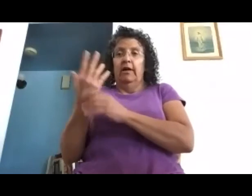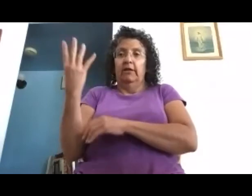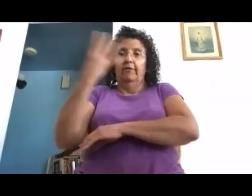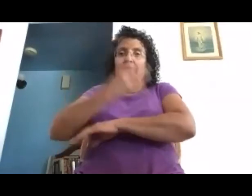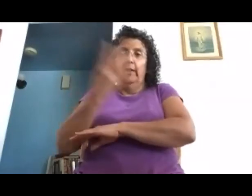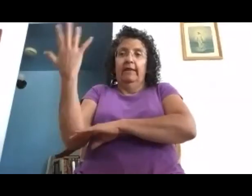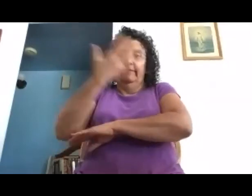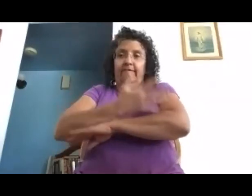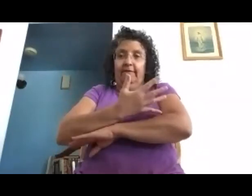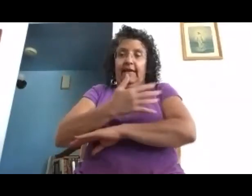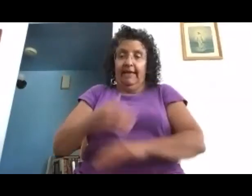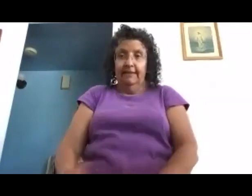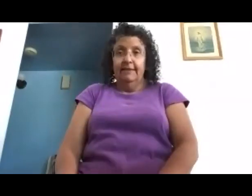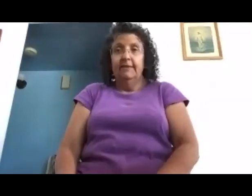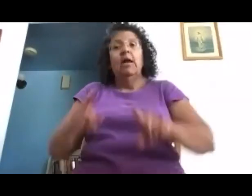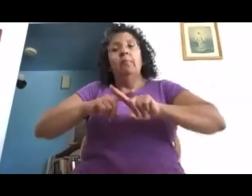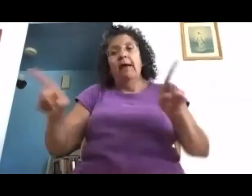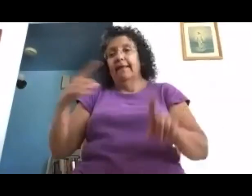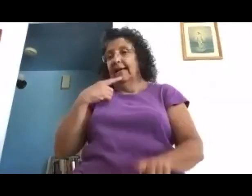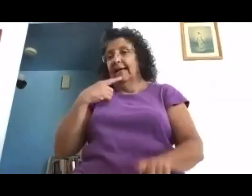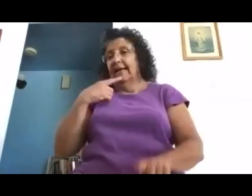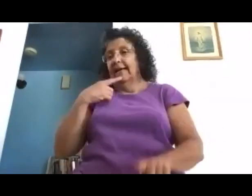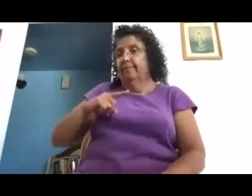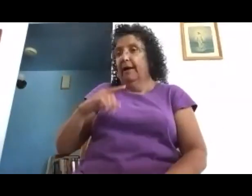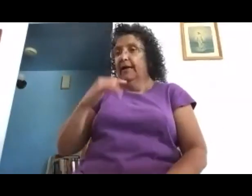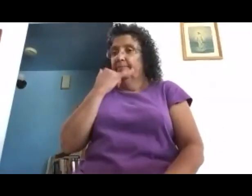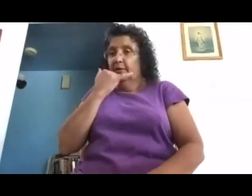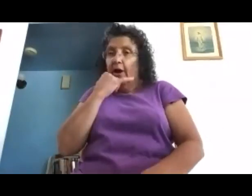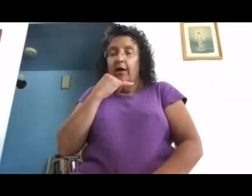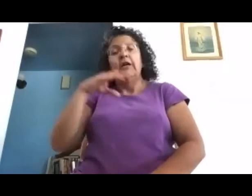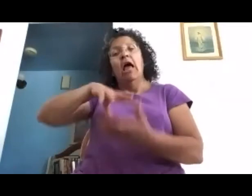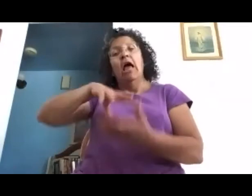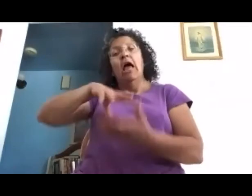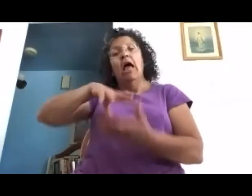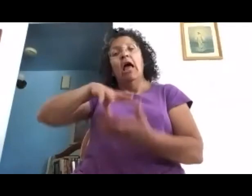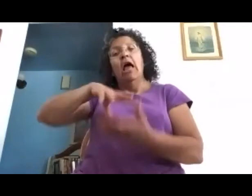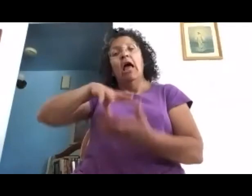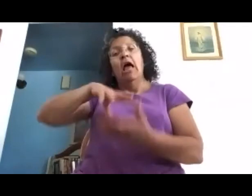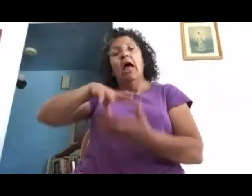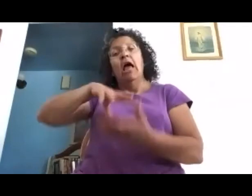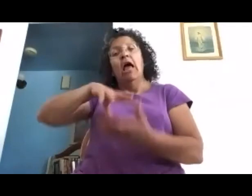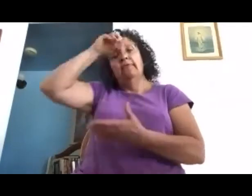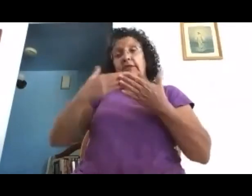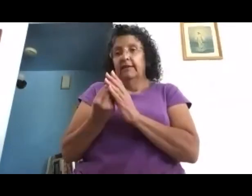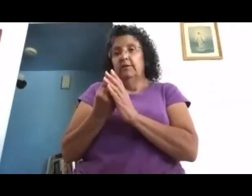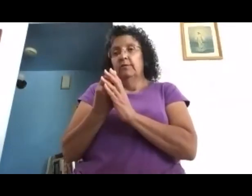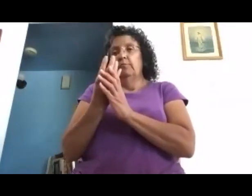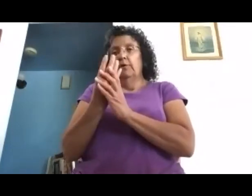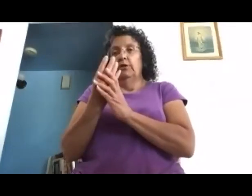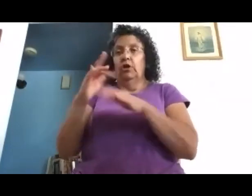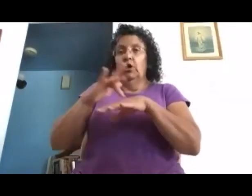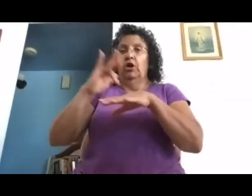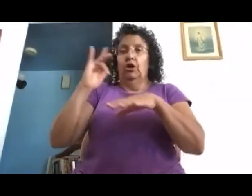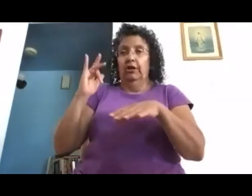But like I said, I didn't mind it being wrong. I learned something new, that they sprouted earlier than I predicted, and it made me come up